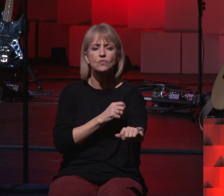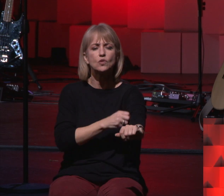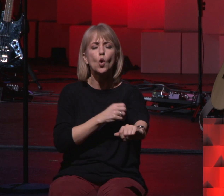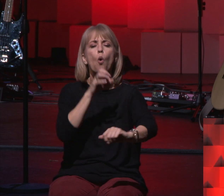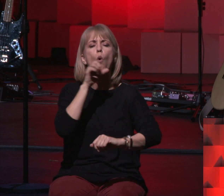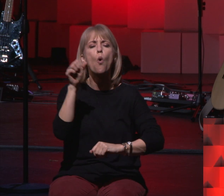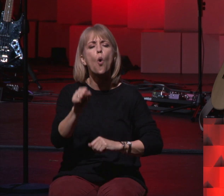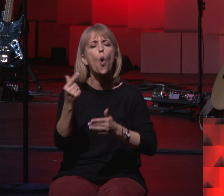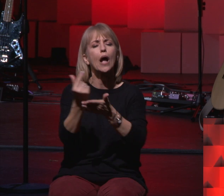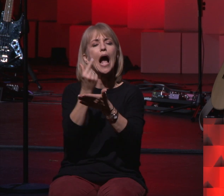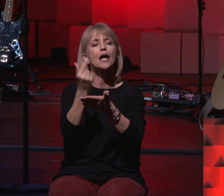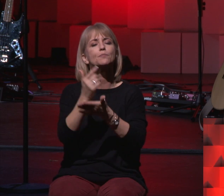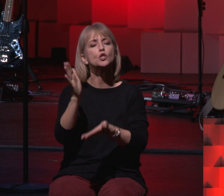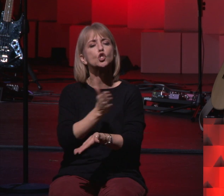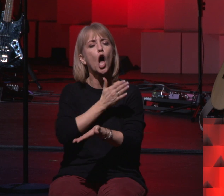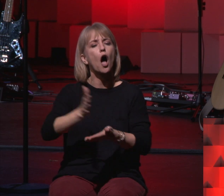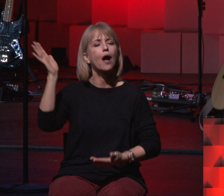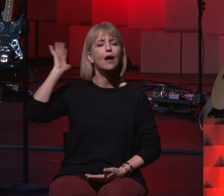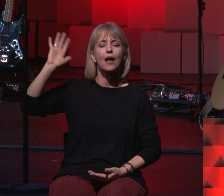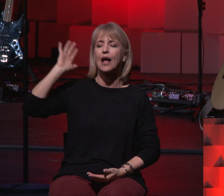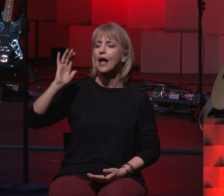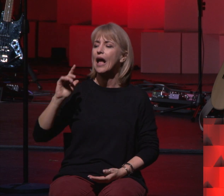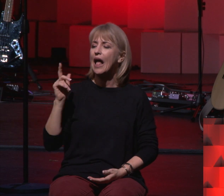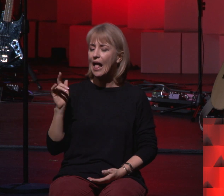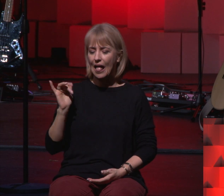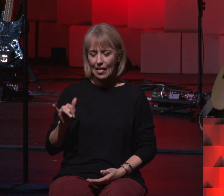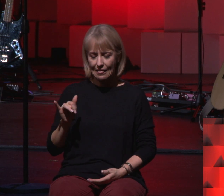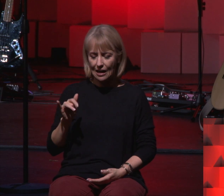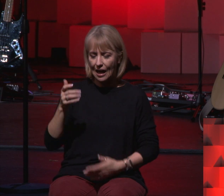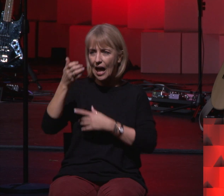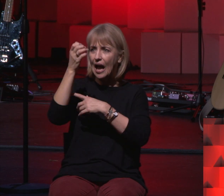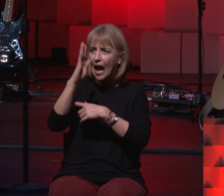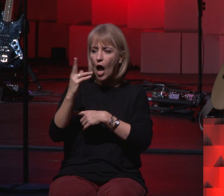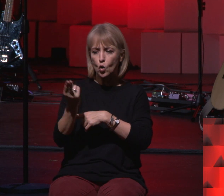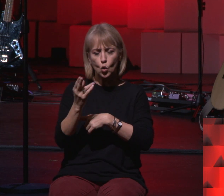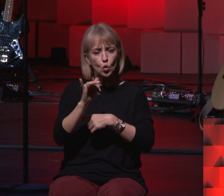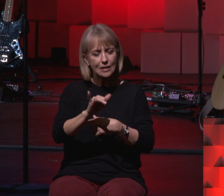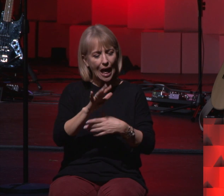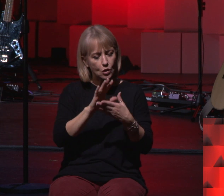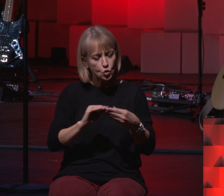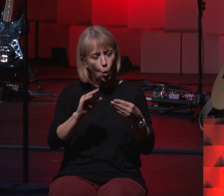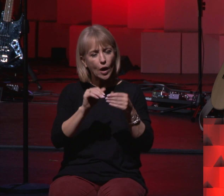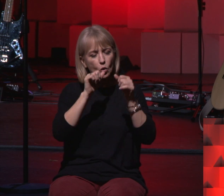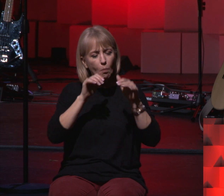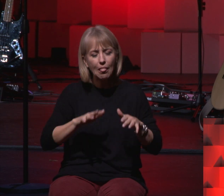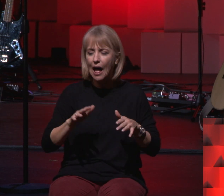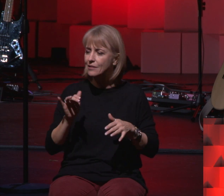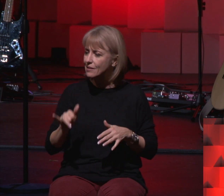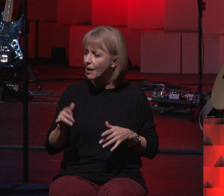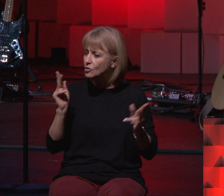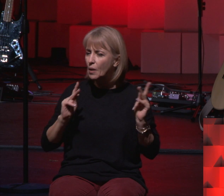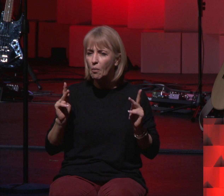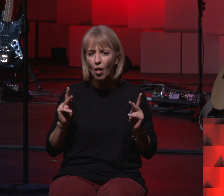Some of you may know it from back when. How God used this story to bless so many people, and how we come into it so many times and think, God, I don't